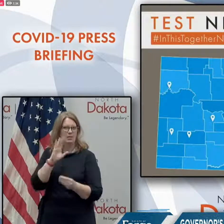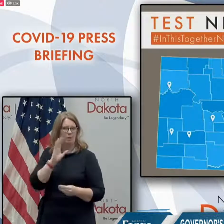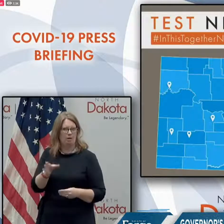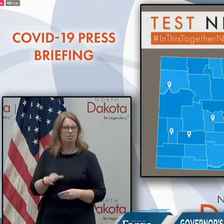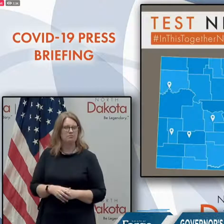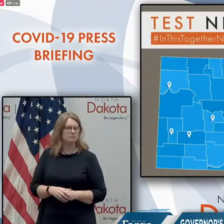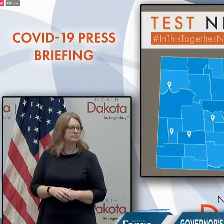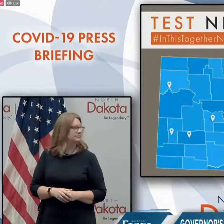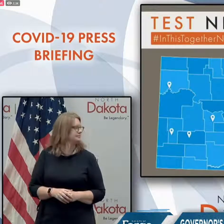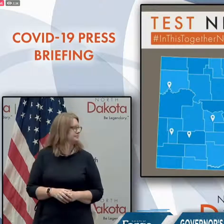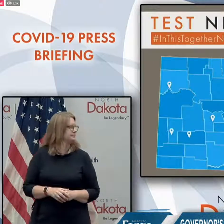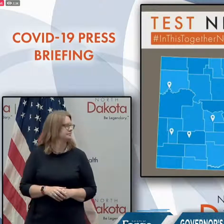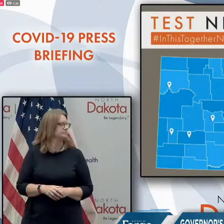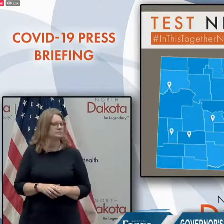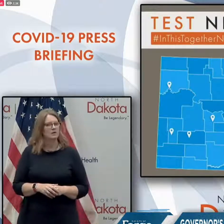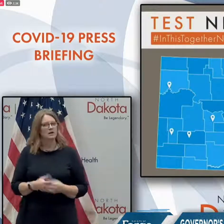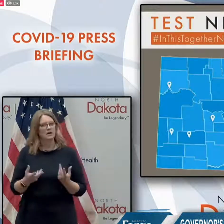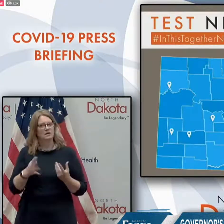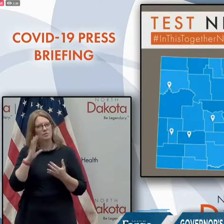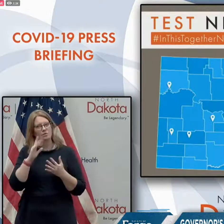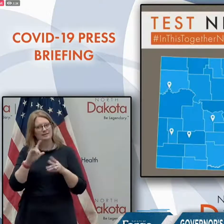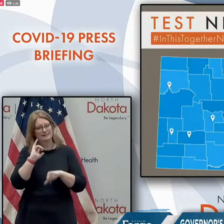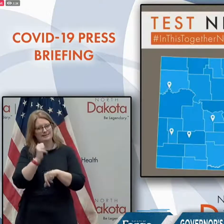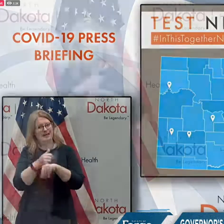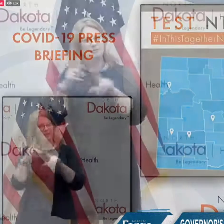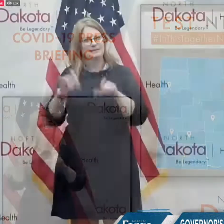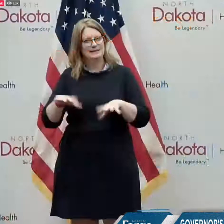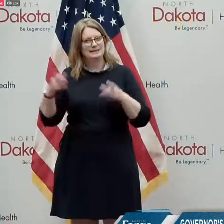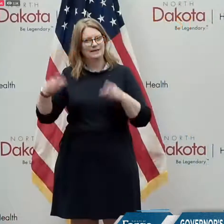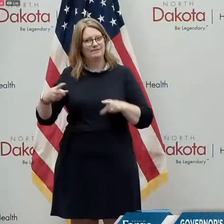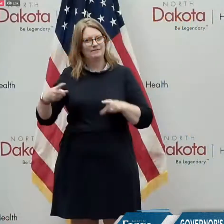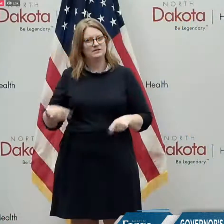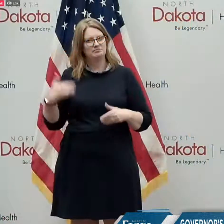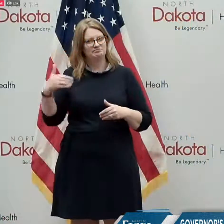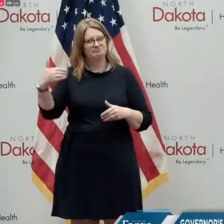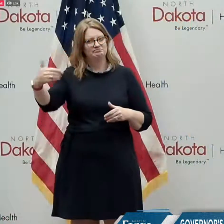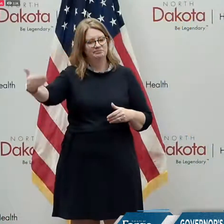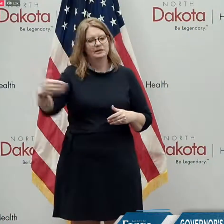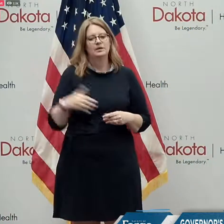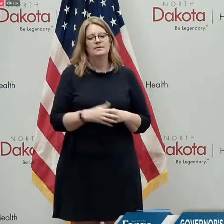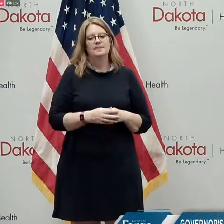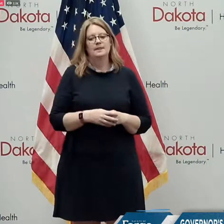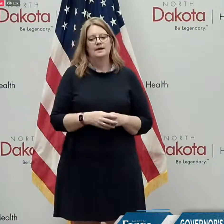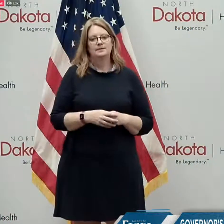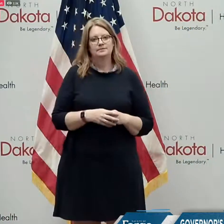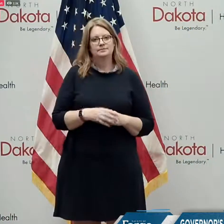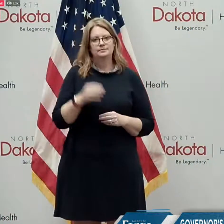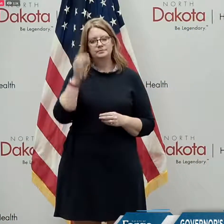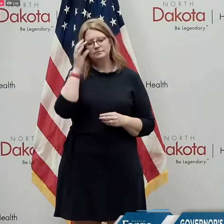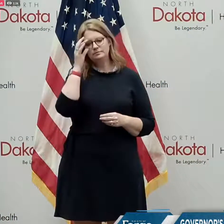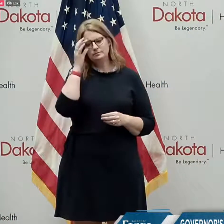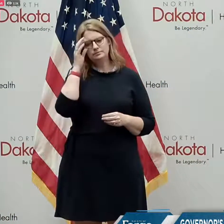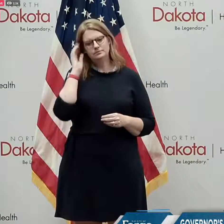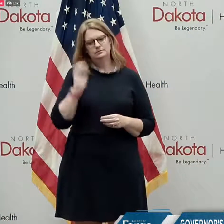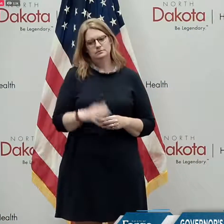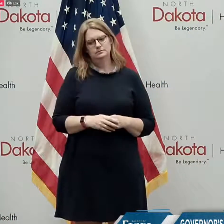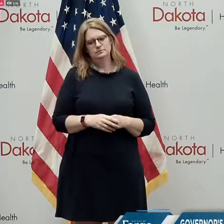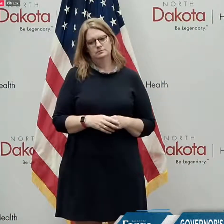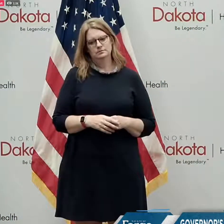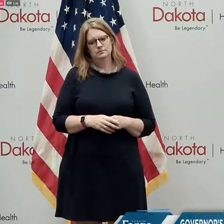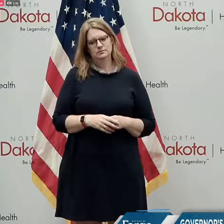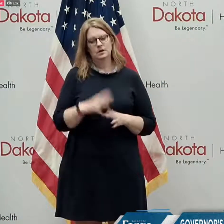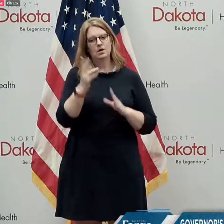a testing event scheduled near you. As you know, that one of the things that North Dakota led on